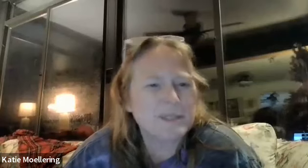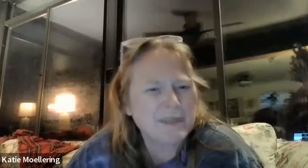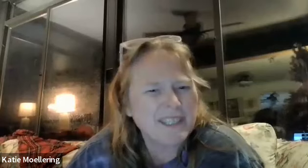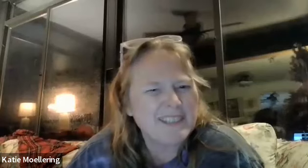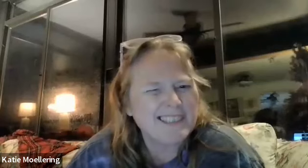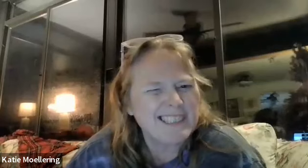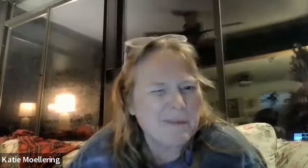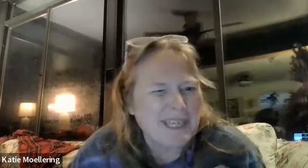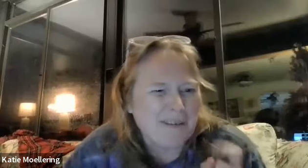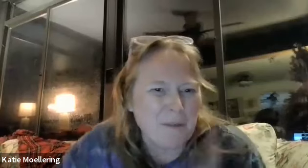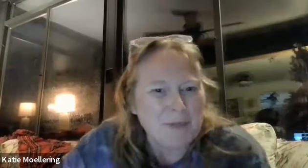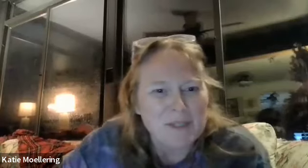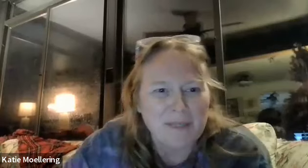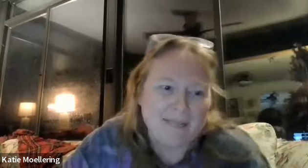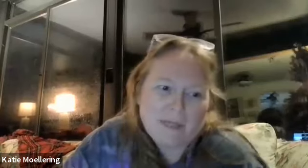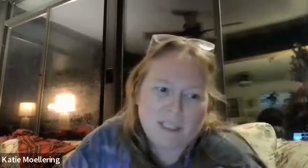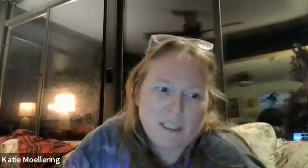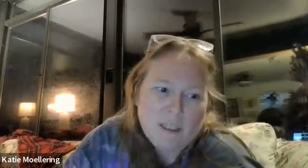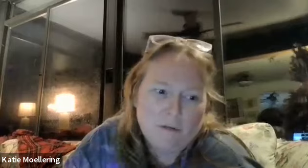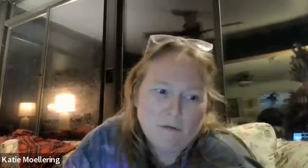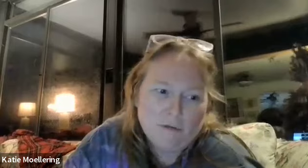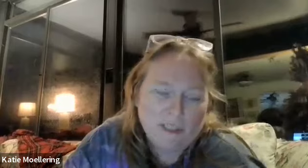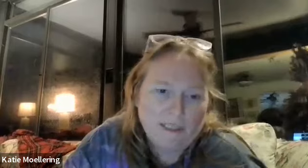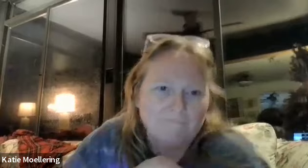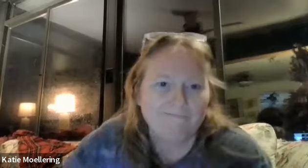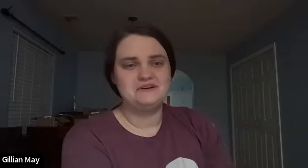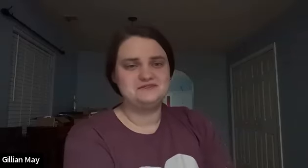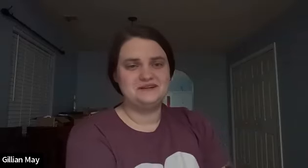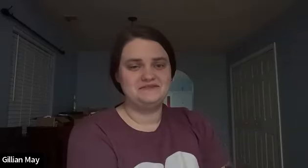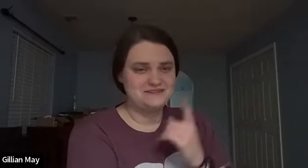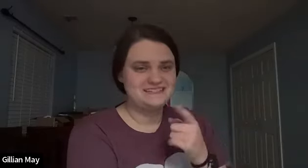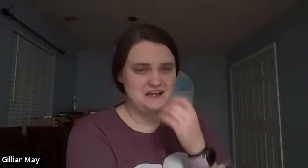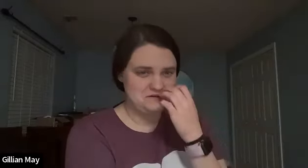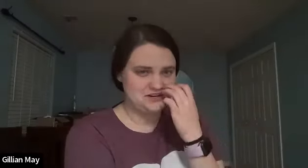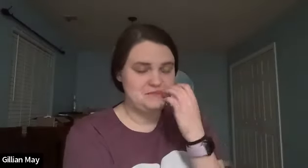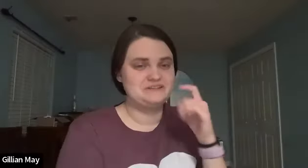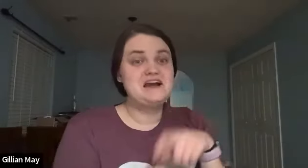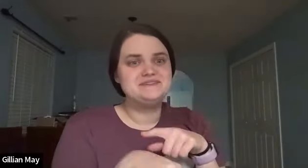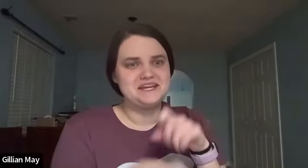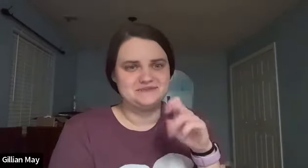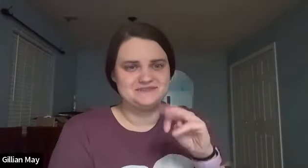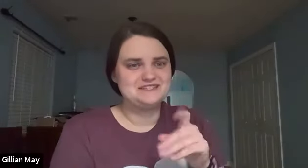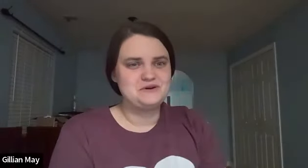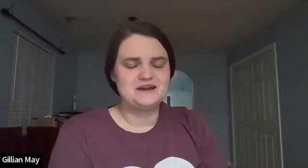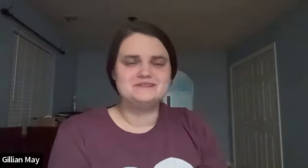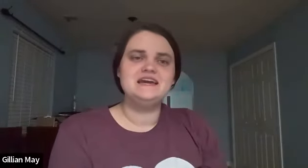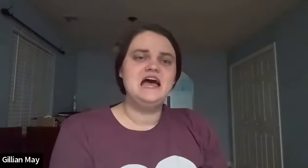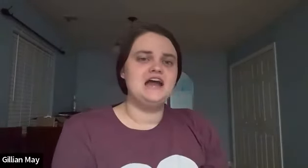was something else I was going to say, but I can't remember. So I'm going to hand it back to you, Jillian. That works for me. That was exactly what I was trying to remember. Timestamps. That's the word. I was like, I know